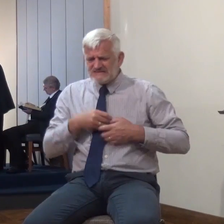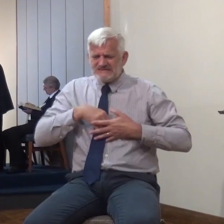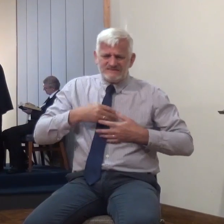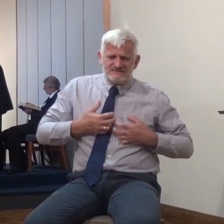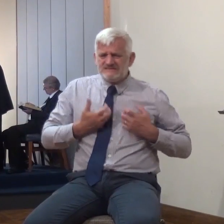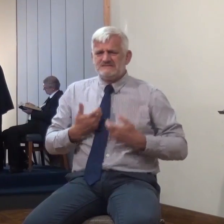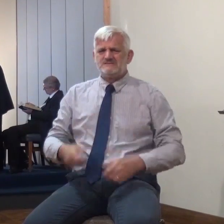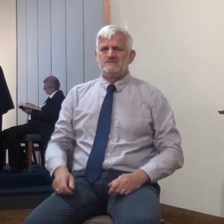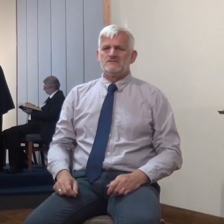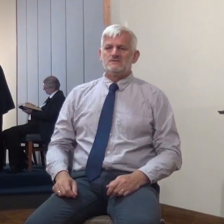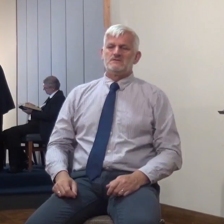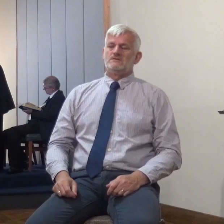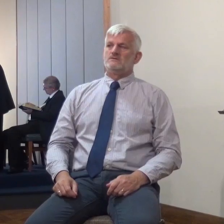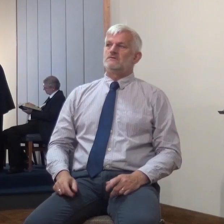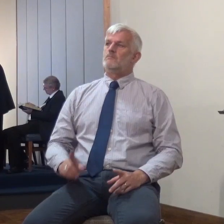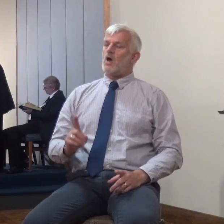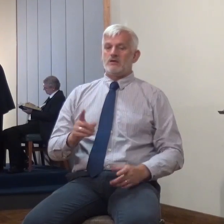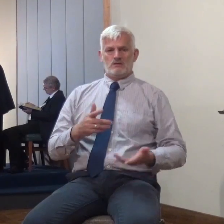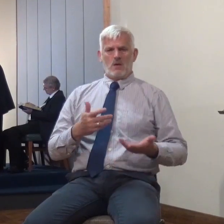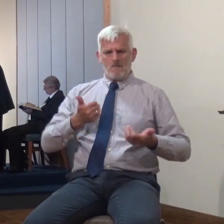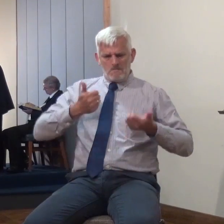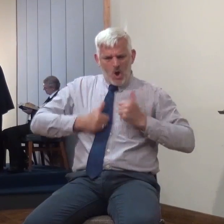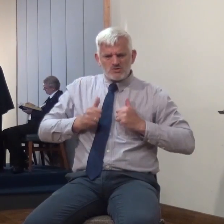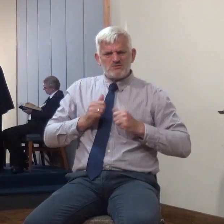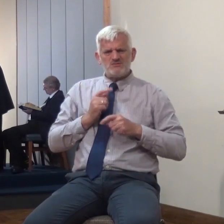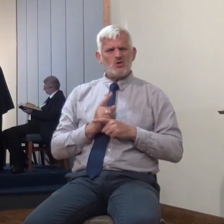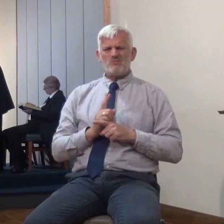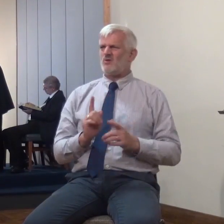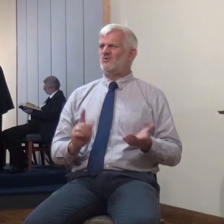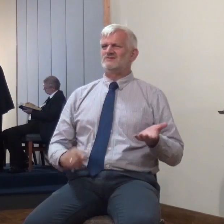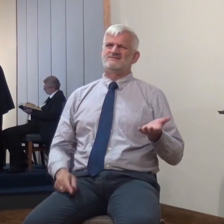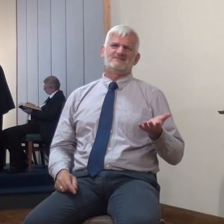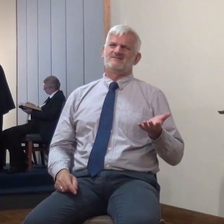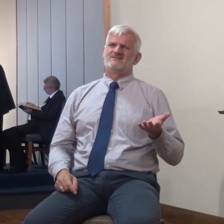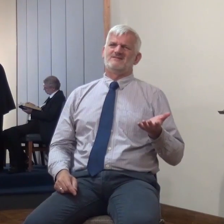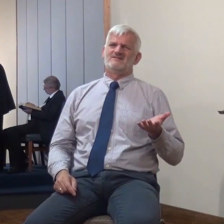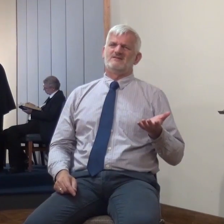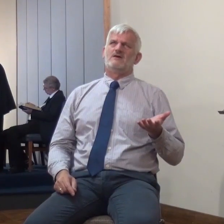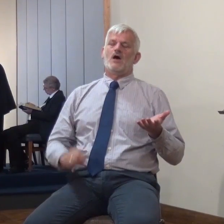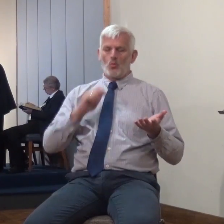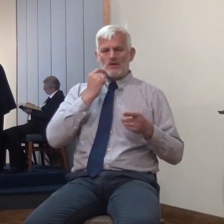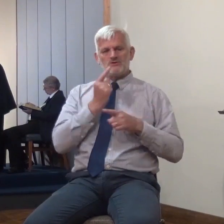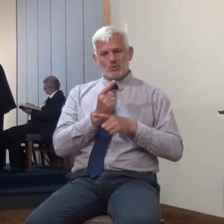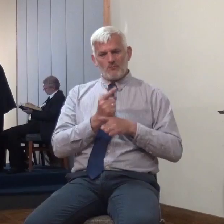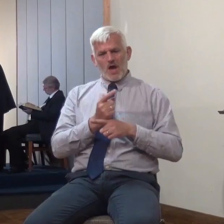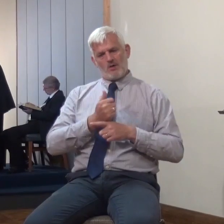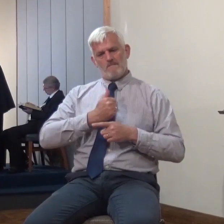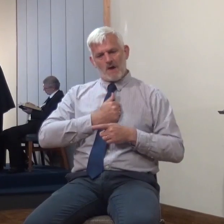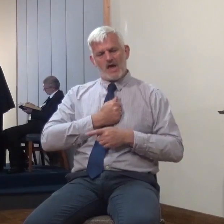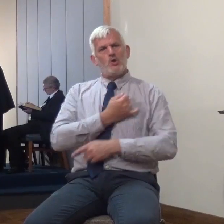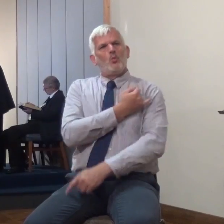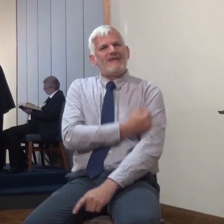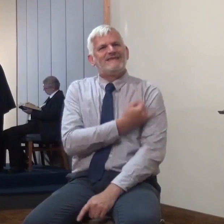If I must need glory, I will glory of the things which concern mine infirmities.